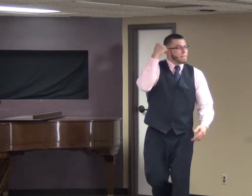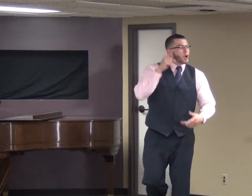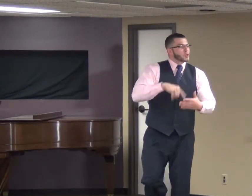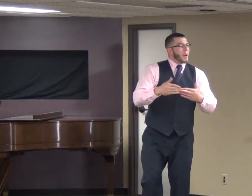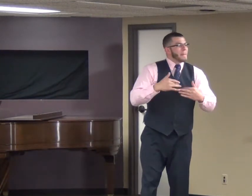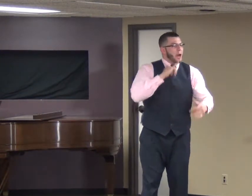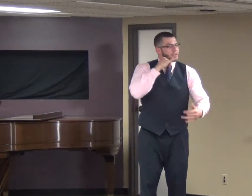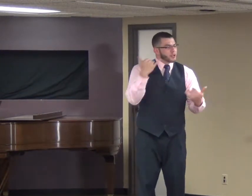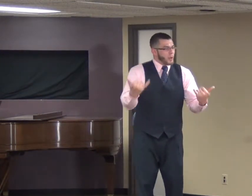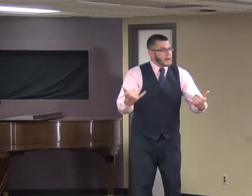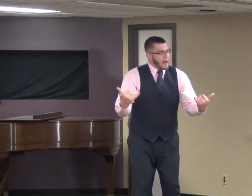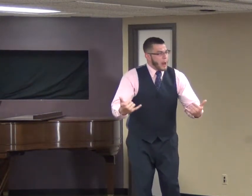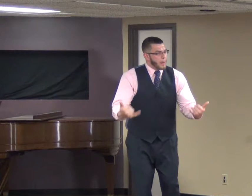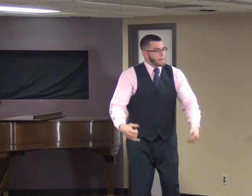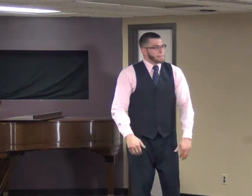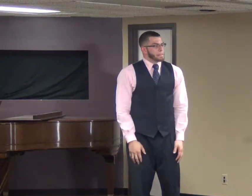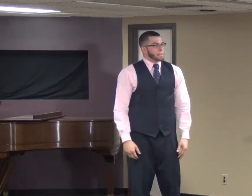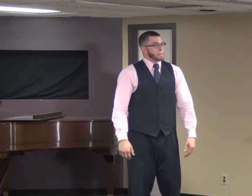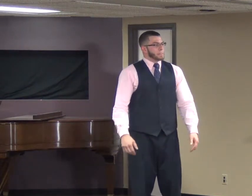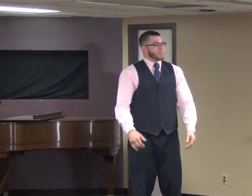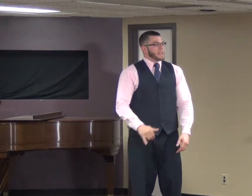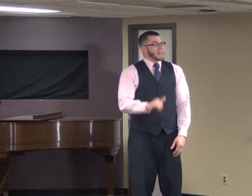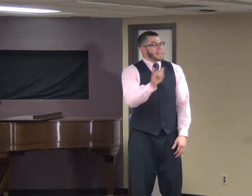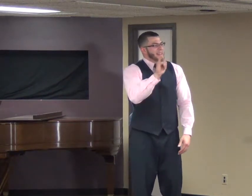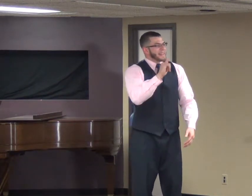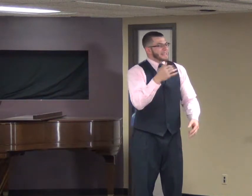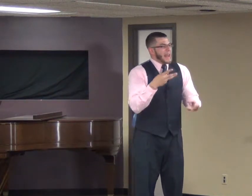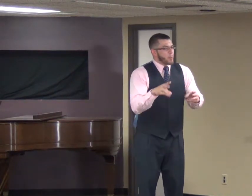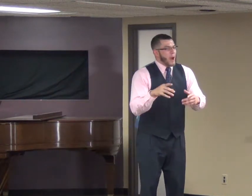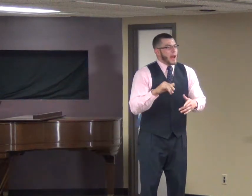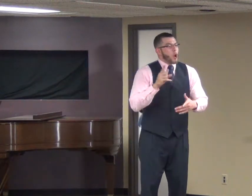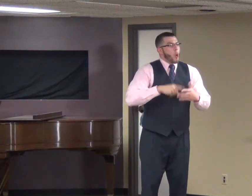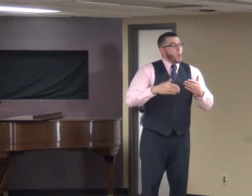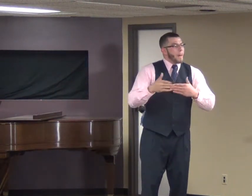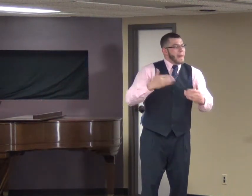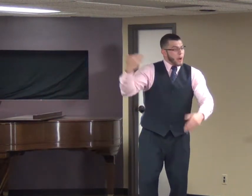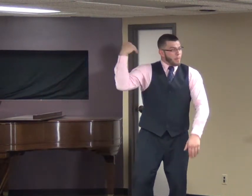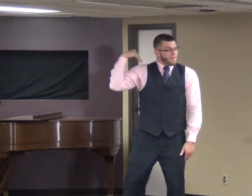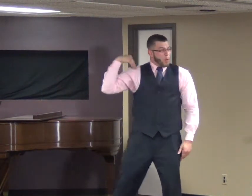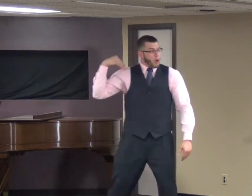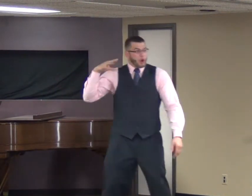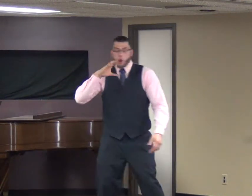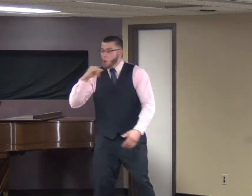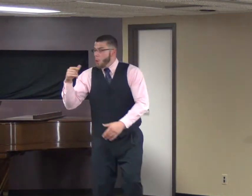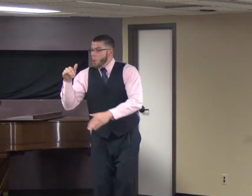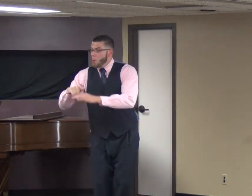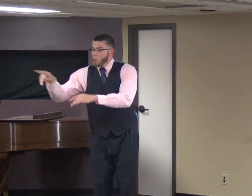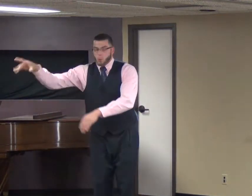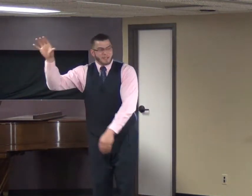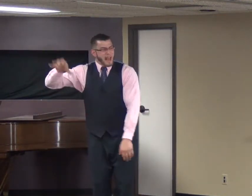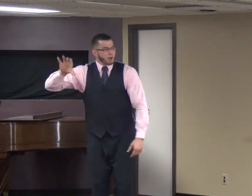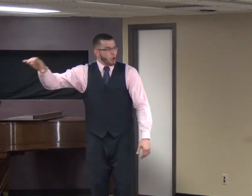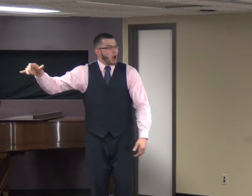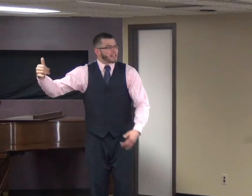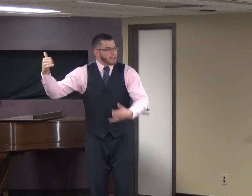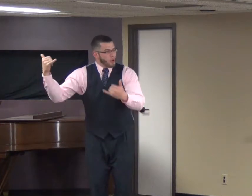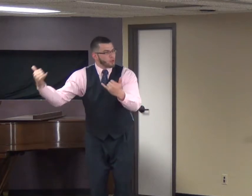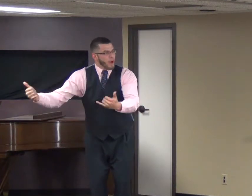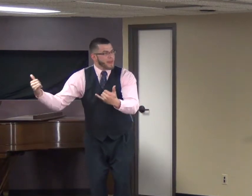Because what matters is right now. The same way what mattered before was that cross right